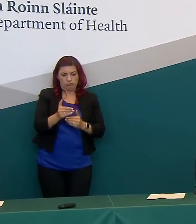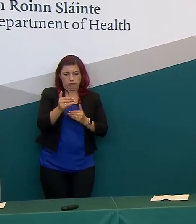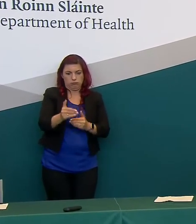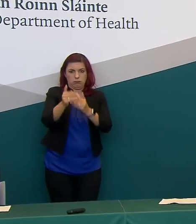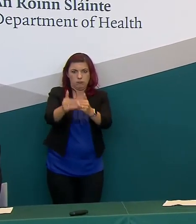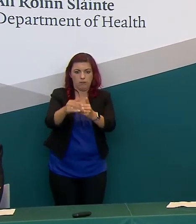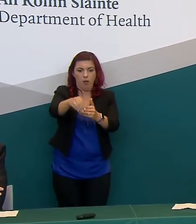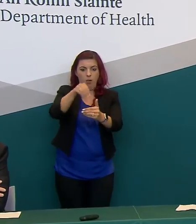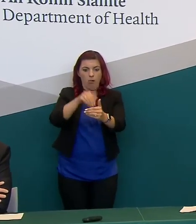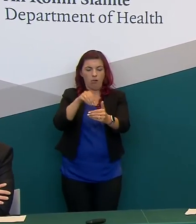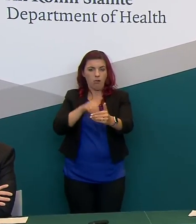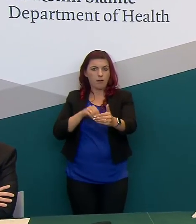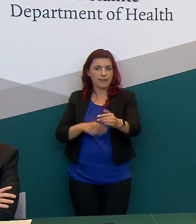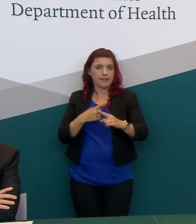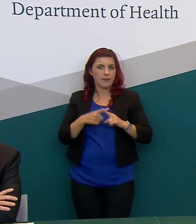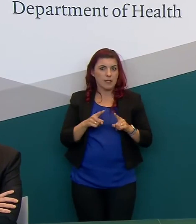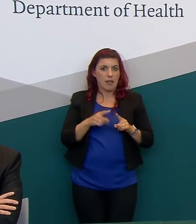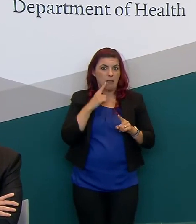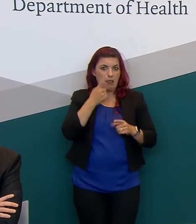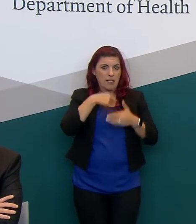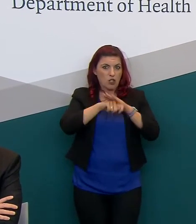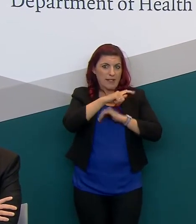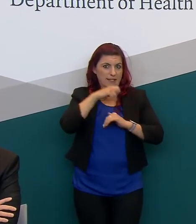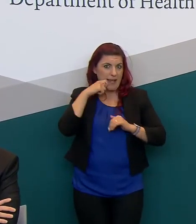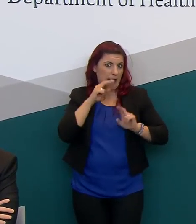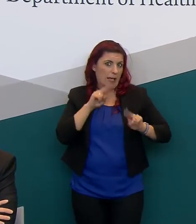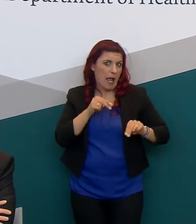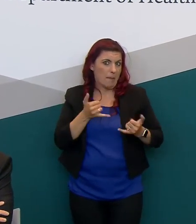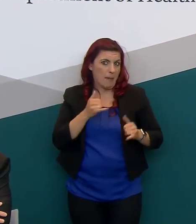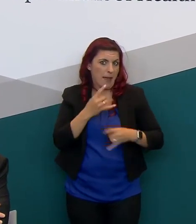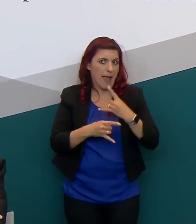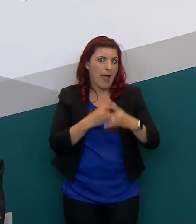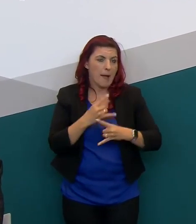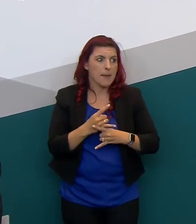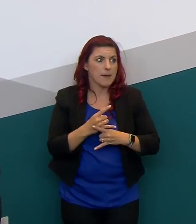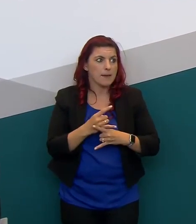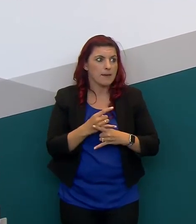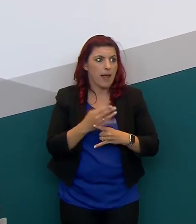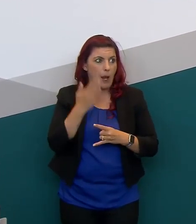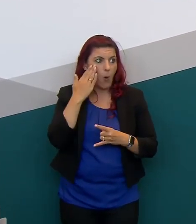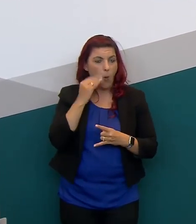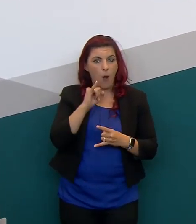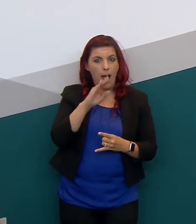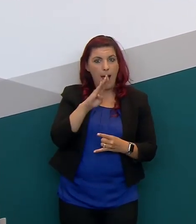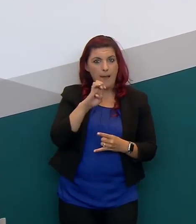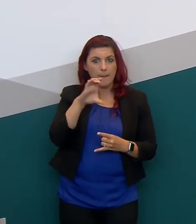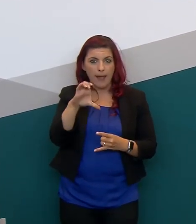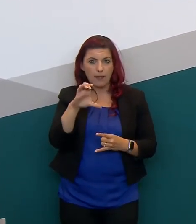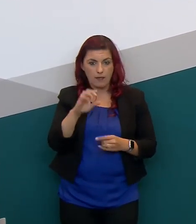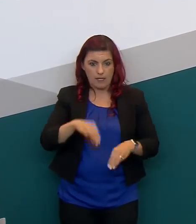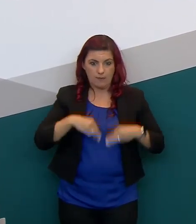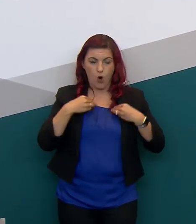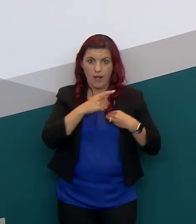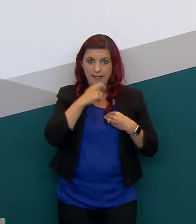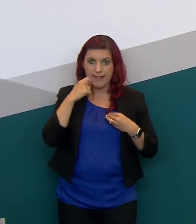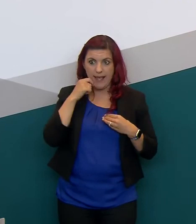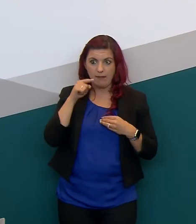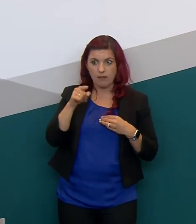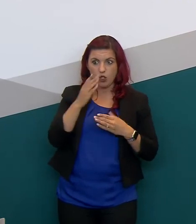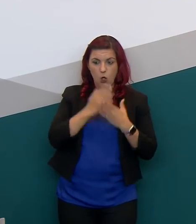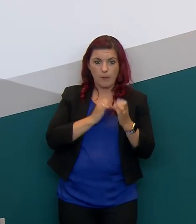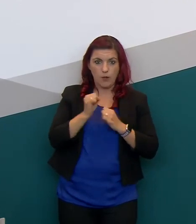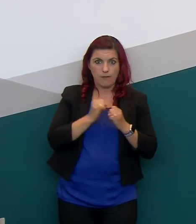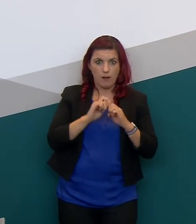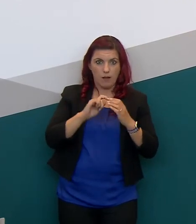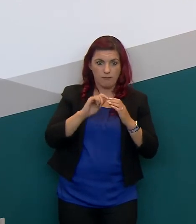from the Taoiseach saying some things could be brought forward. Also, IBEC this morning saying we're in one of the most conservative lockdowns still across